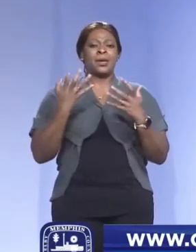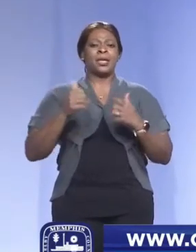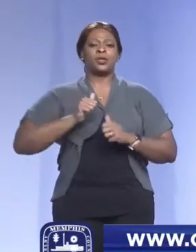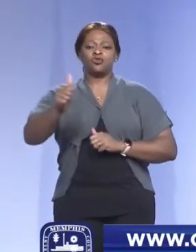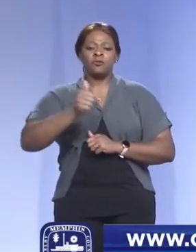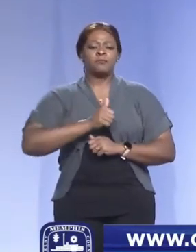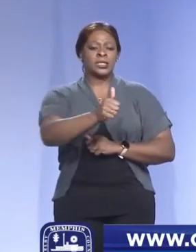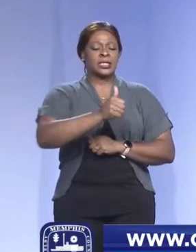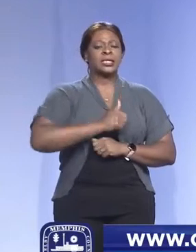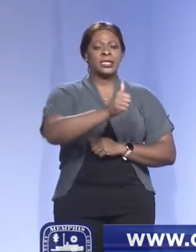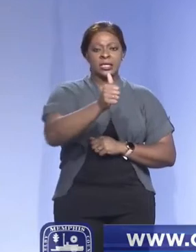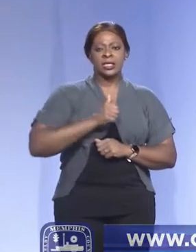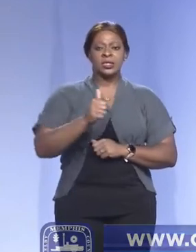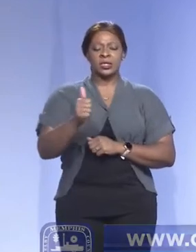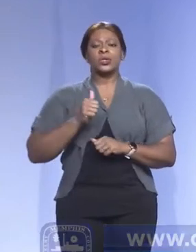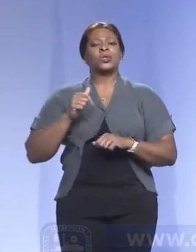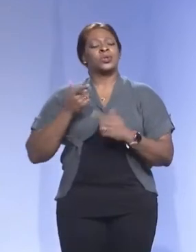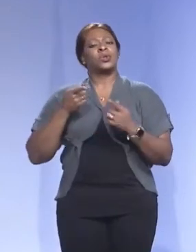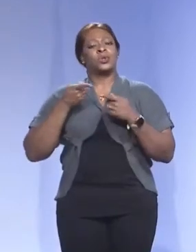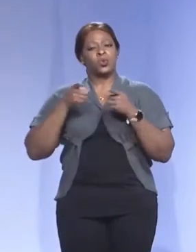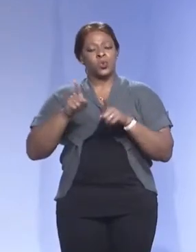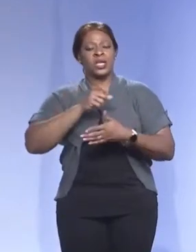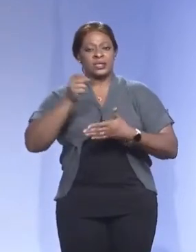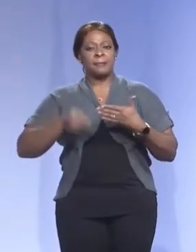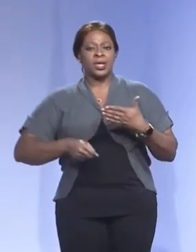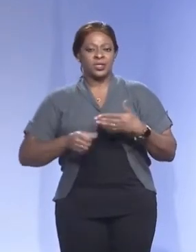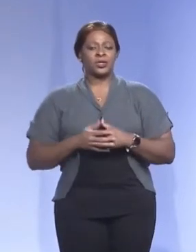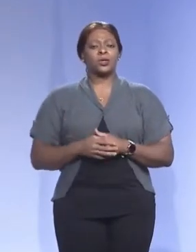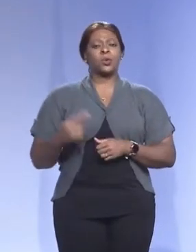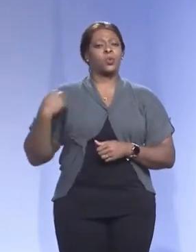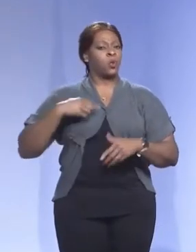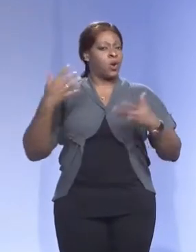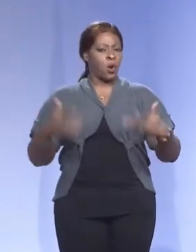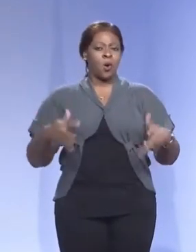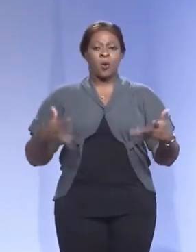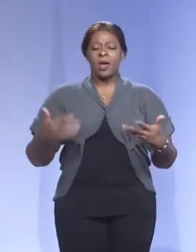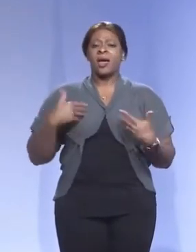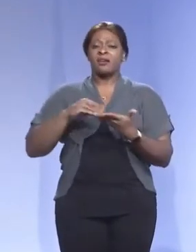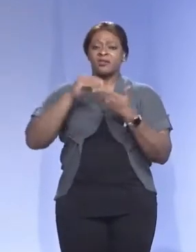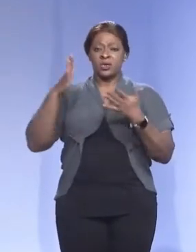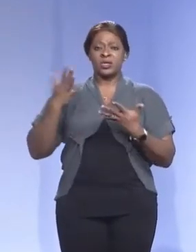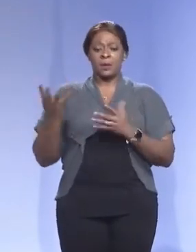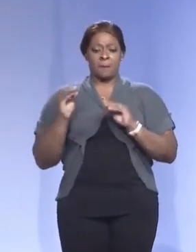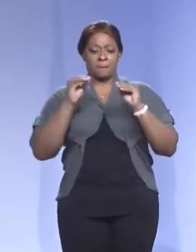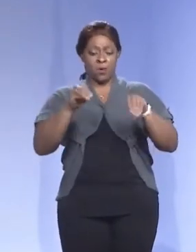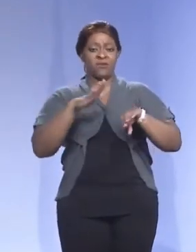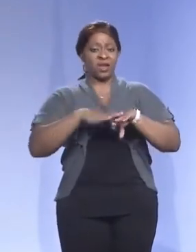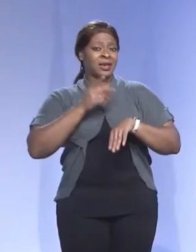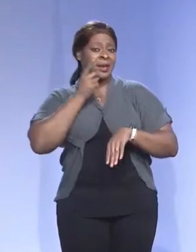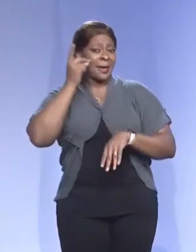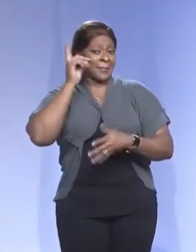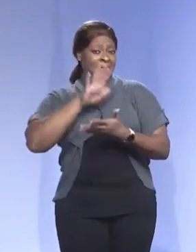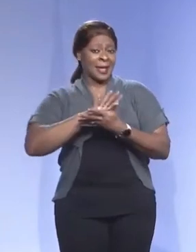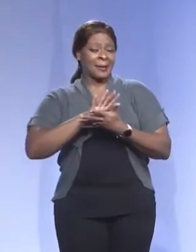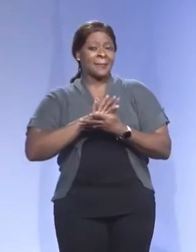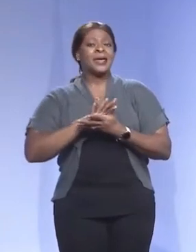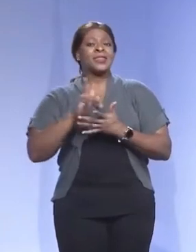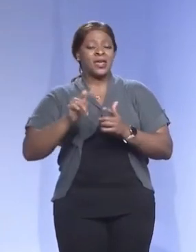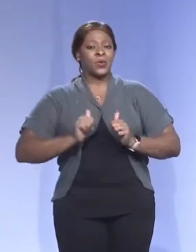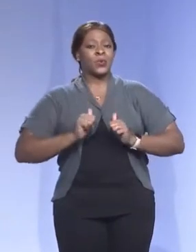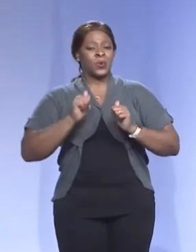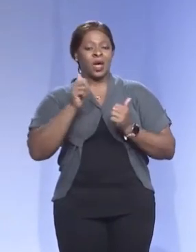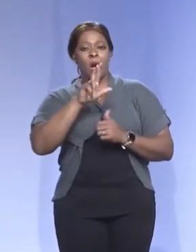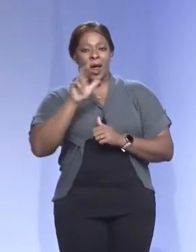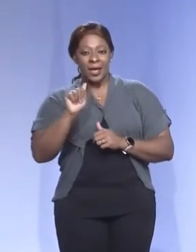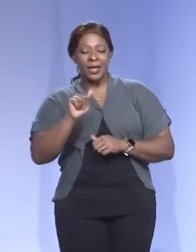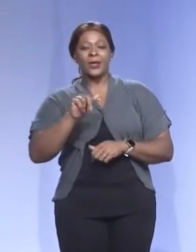trips throughout a typical semester. We already have students who are moved in on campus. They are our resident advisors.